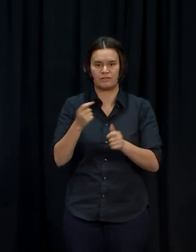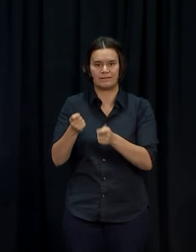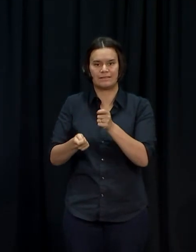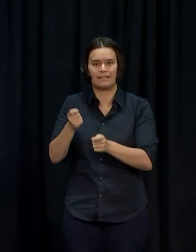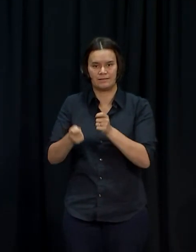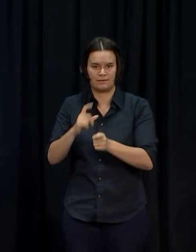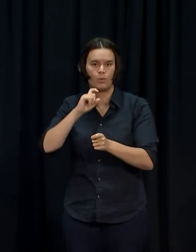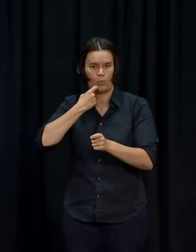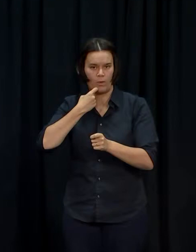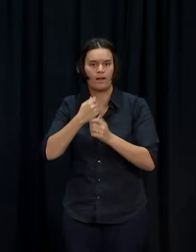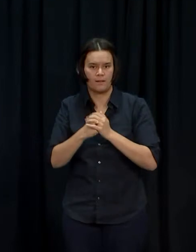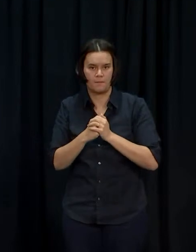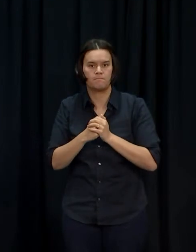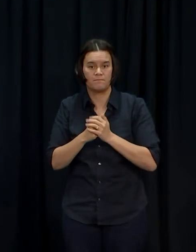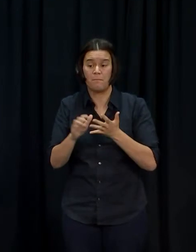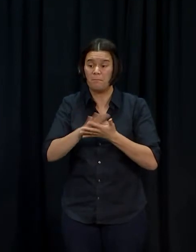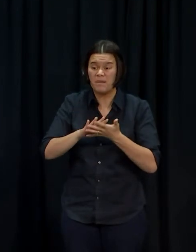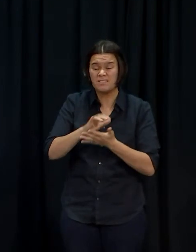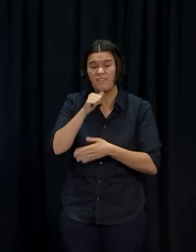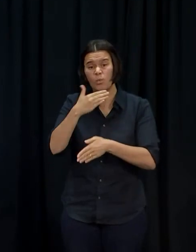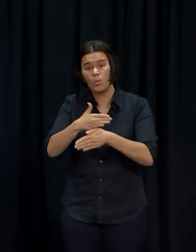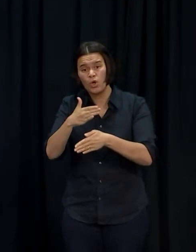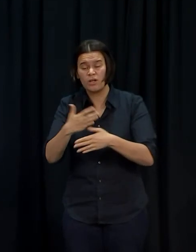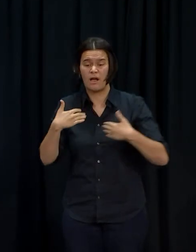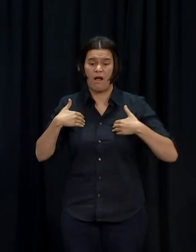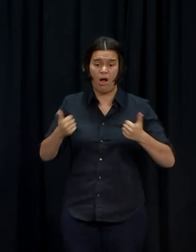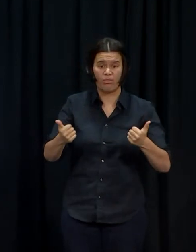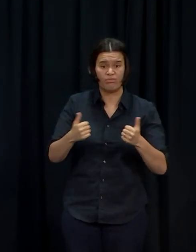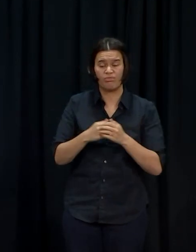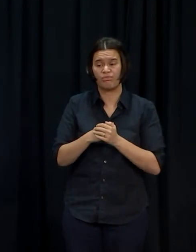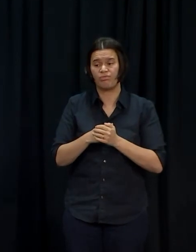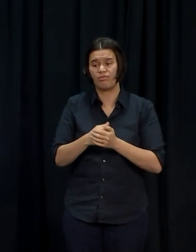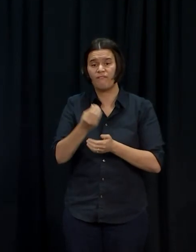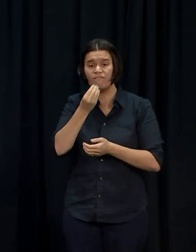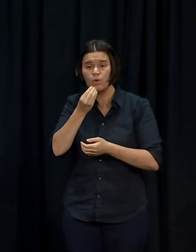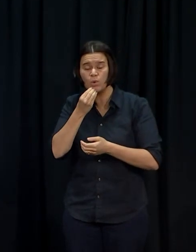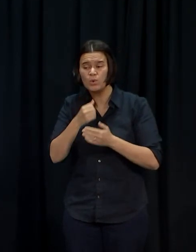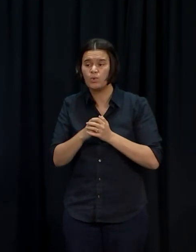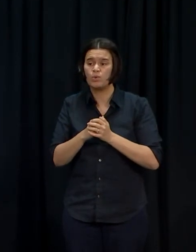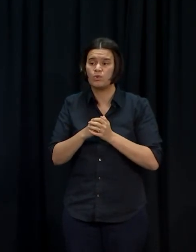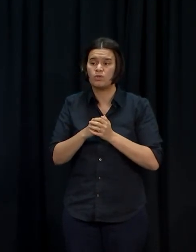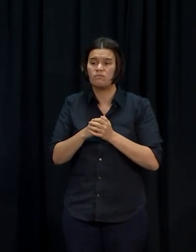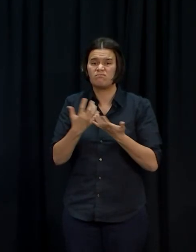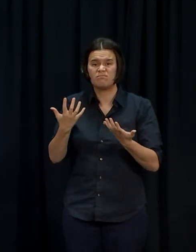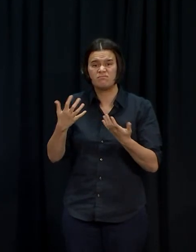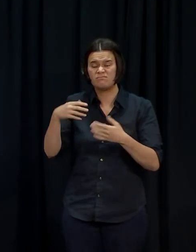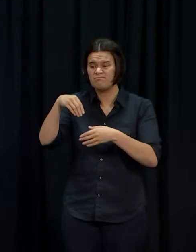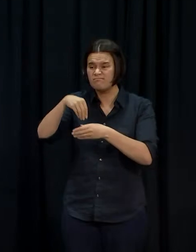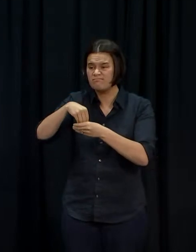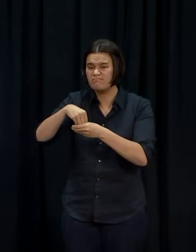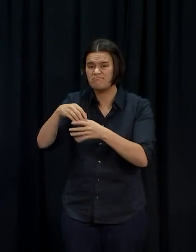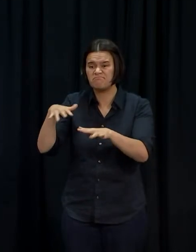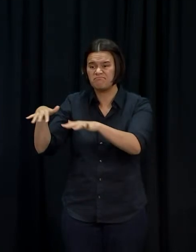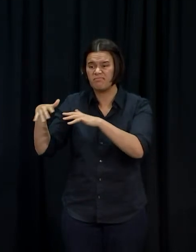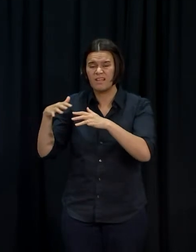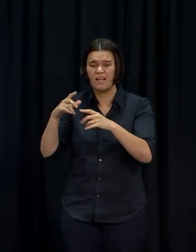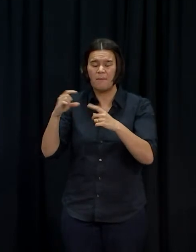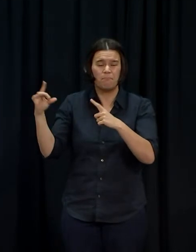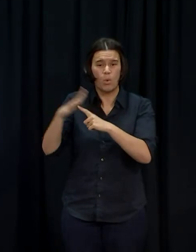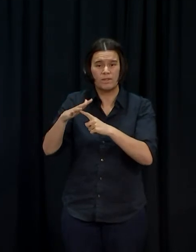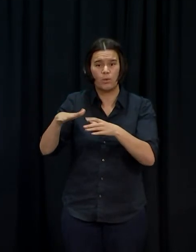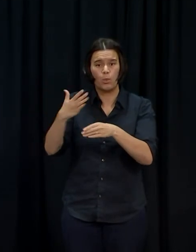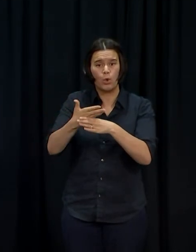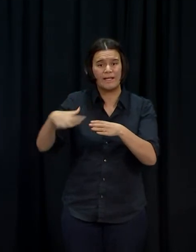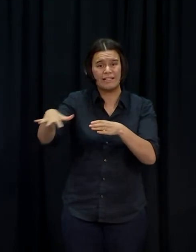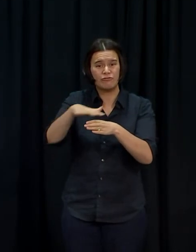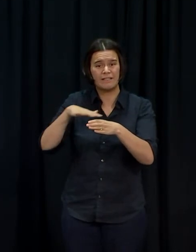healthcare workers and those working in food supply and infrastructure, are key to our COVID-19 response and also ensuring New Zealanders